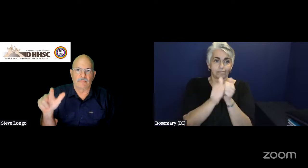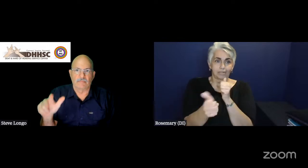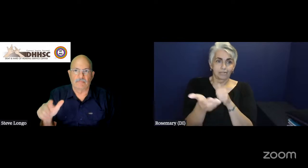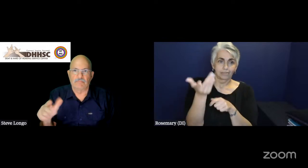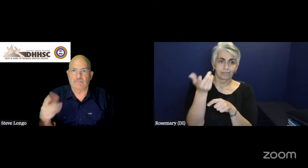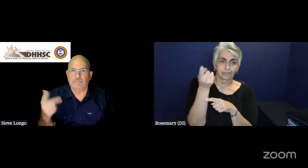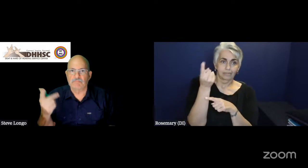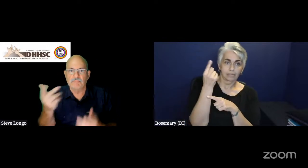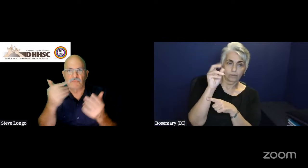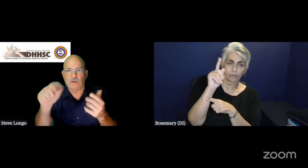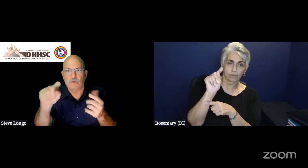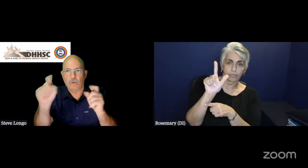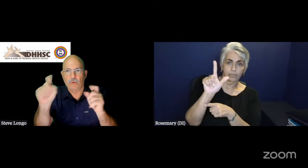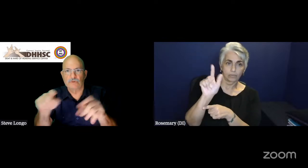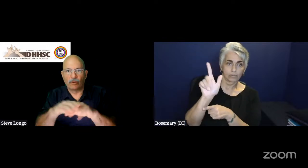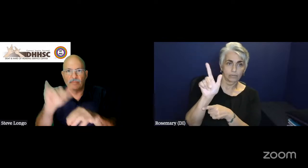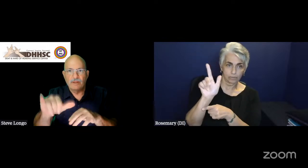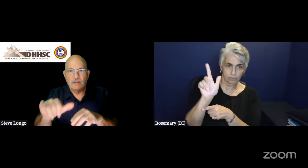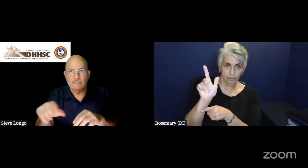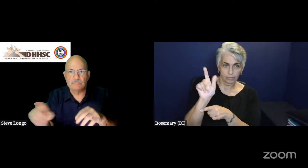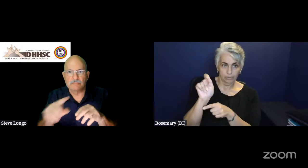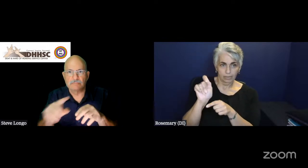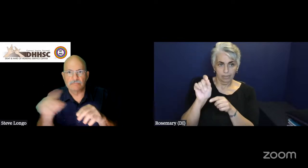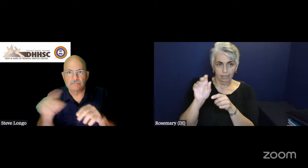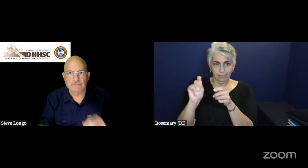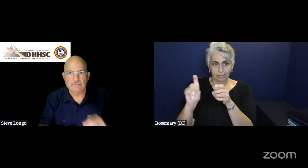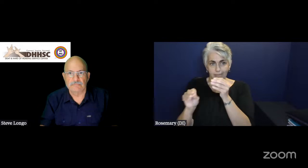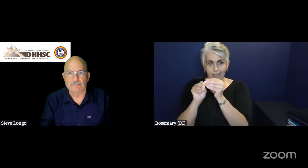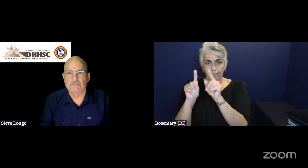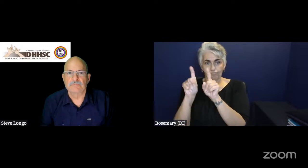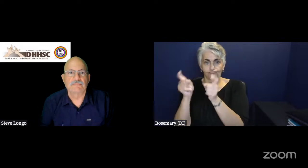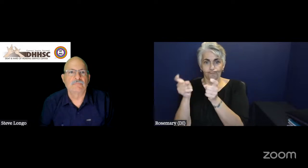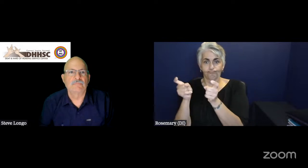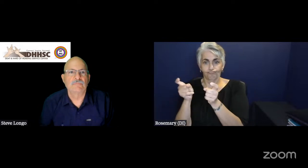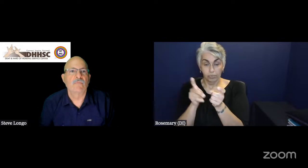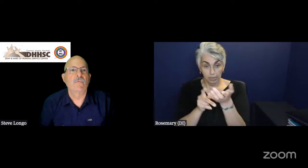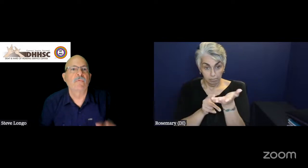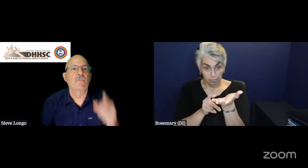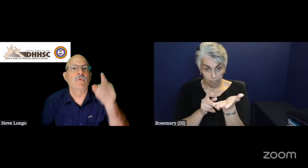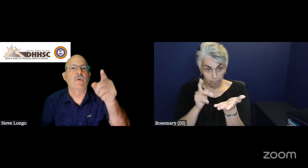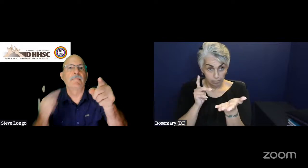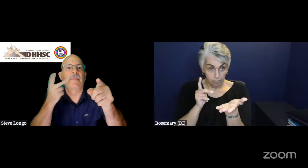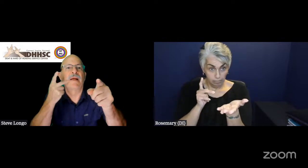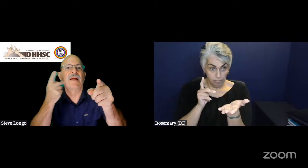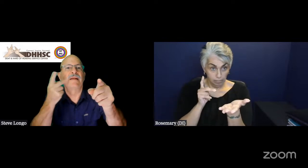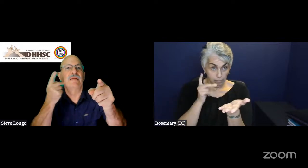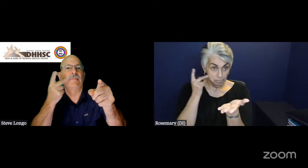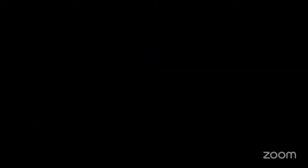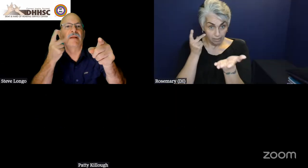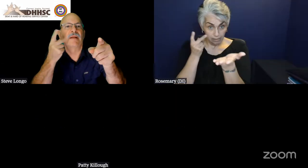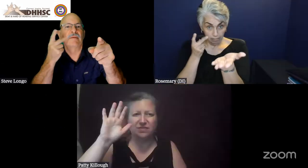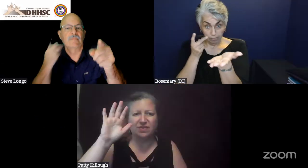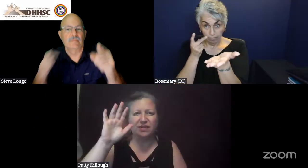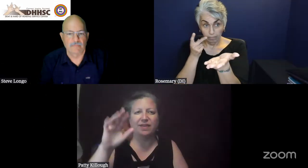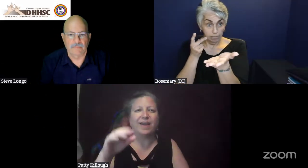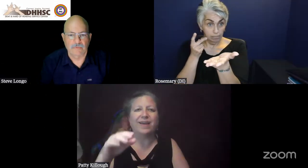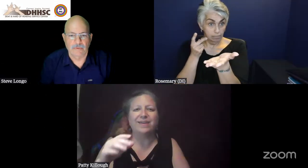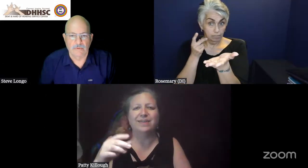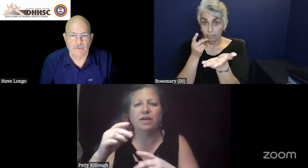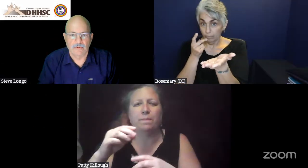That's what we've already passed in October of 2023. Okay,